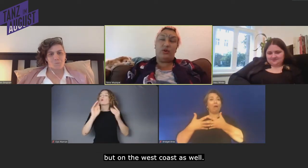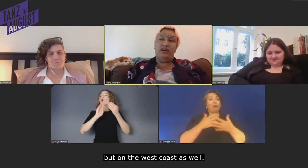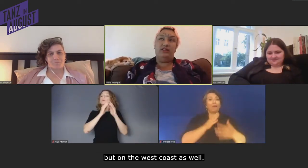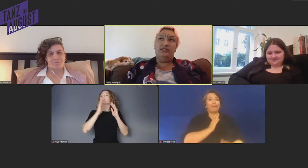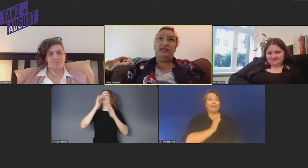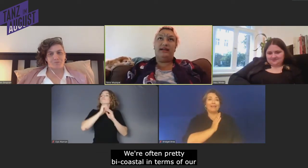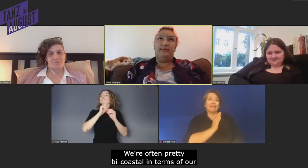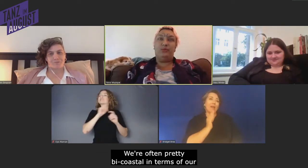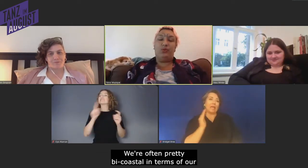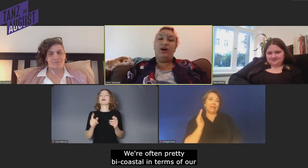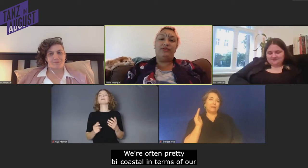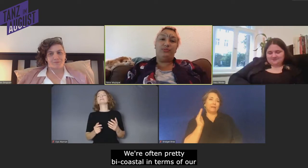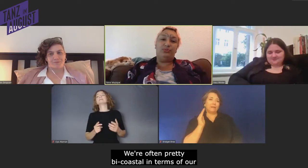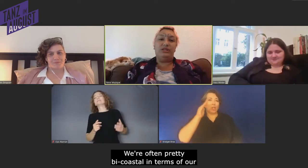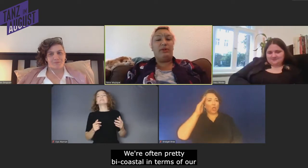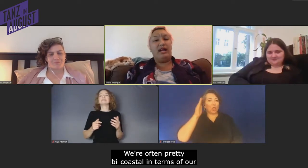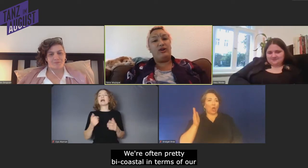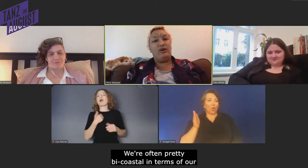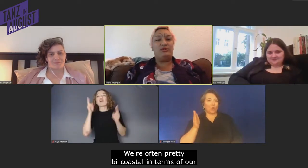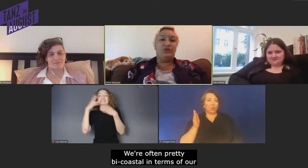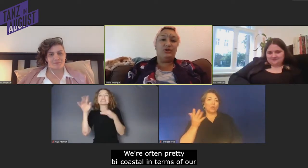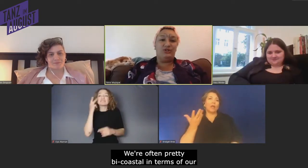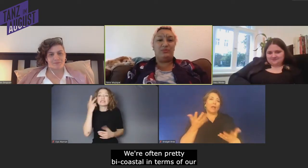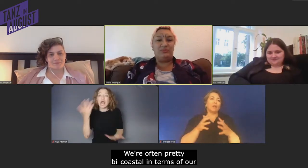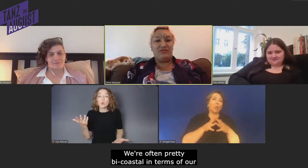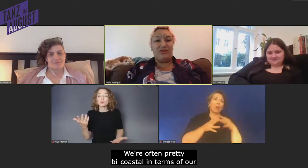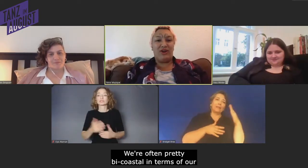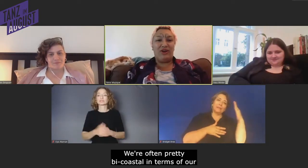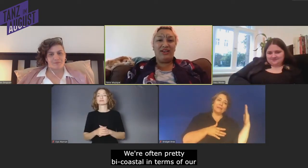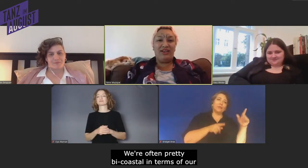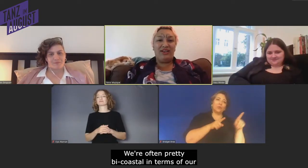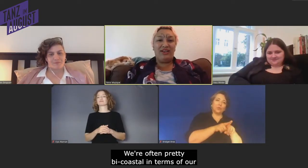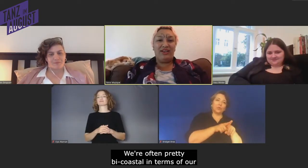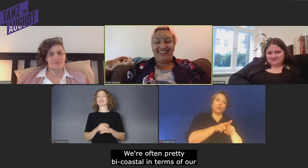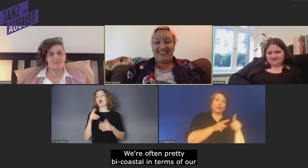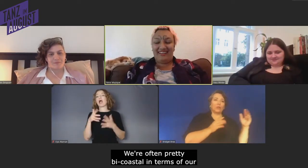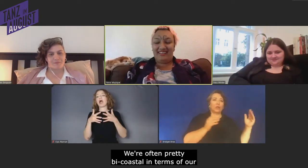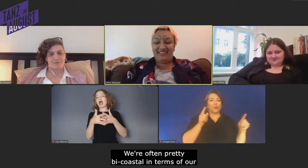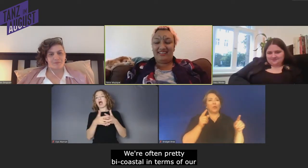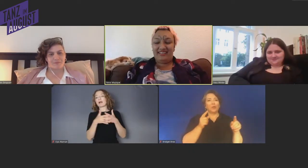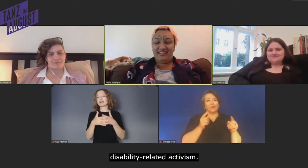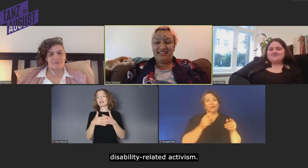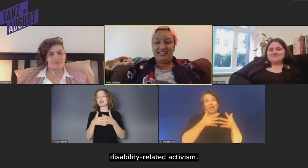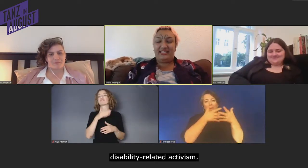as well. We're often pretty bi-coastal in terms of our